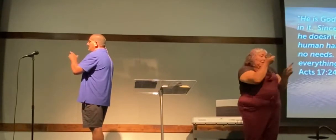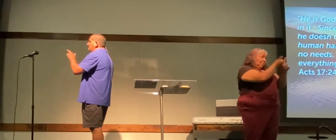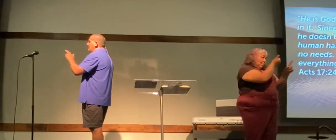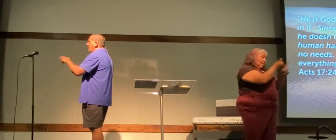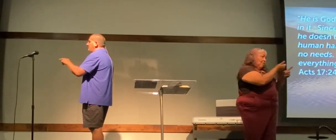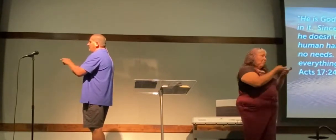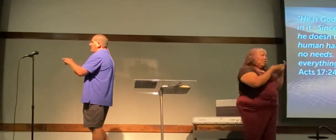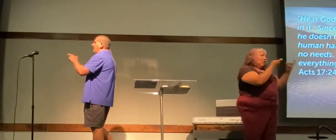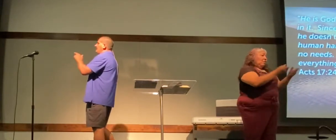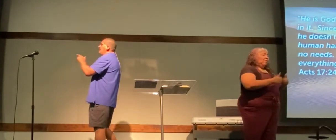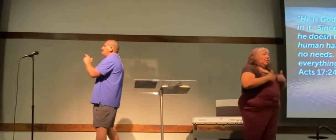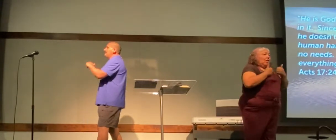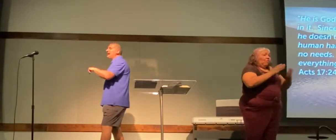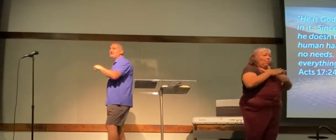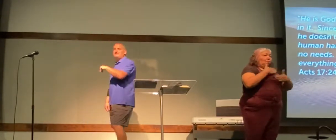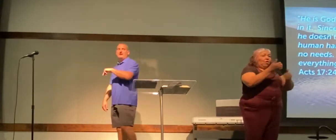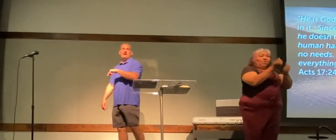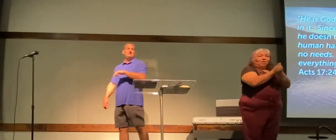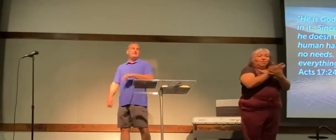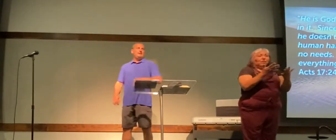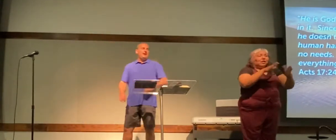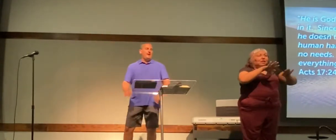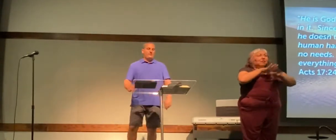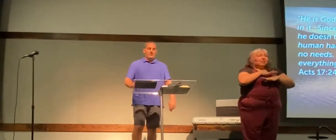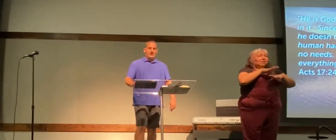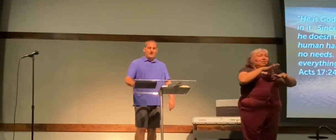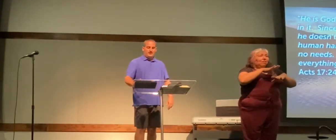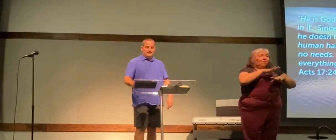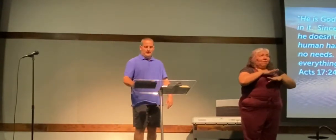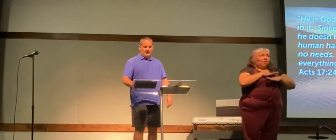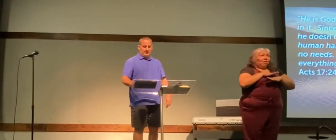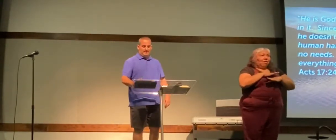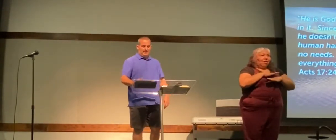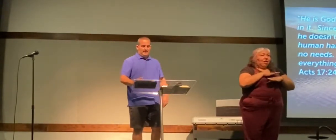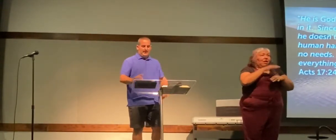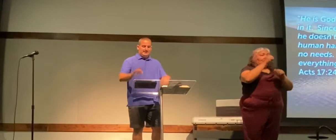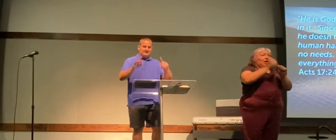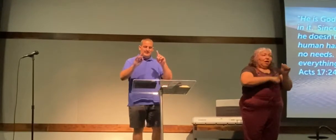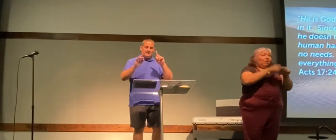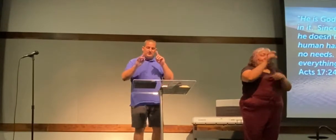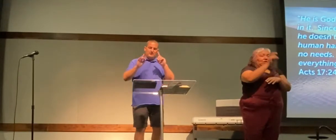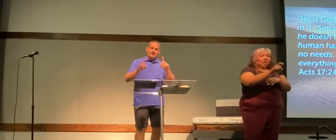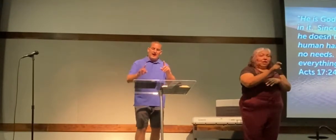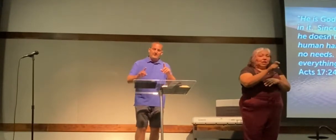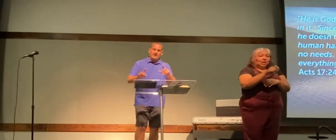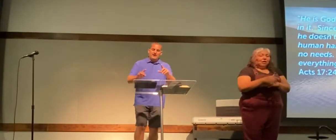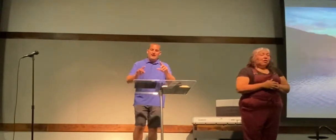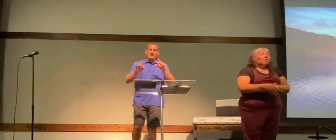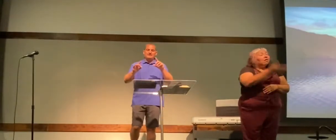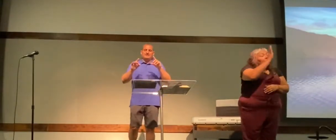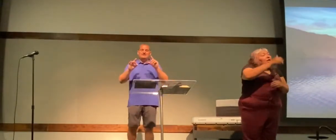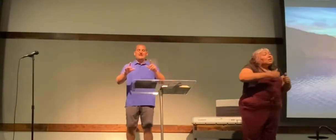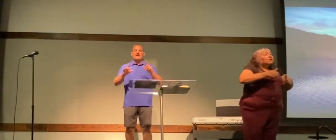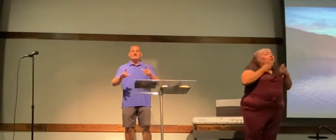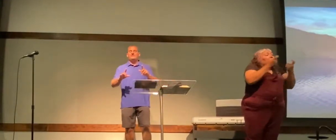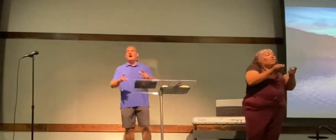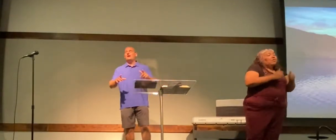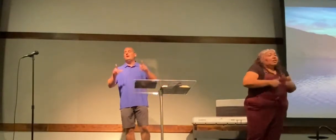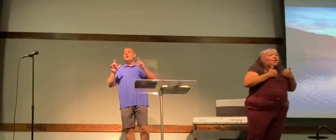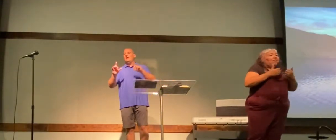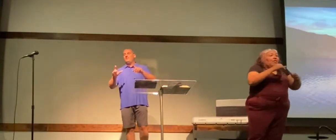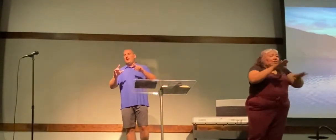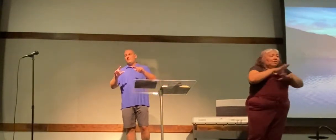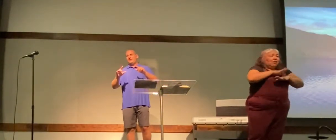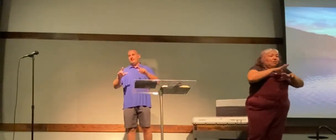breath to everything, and he satisfies every need. He is the giver of life, and he is the